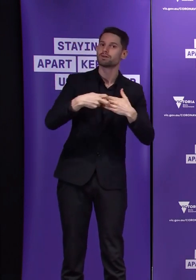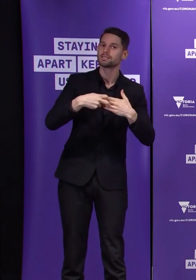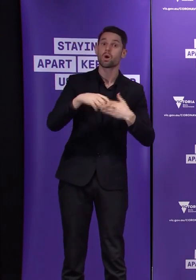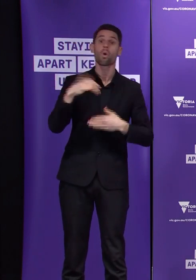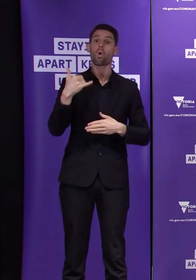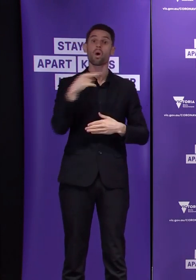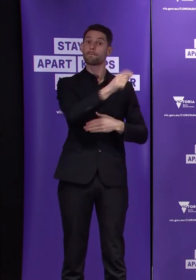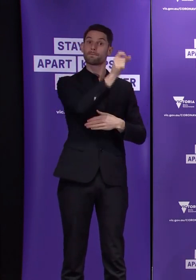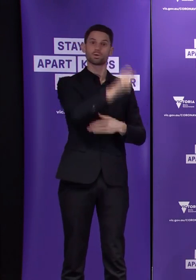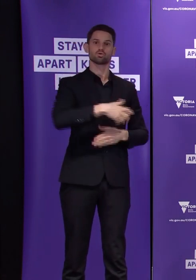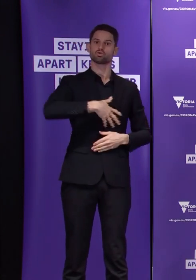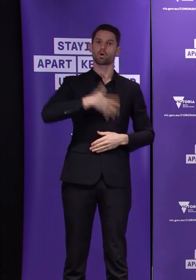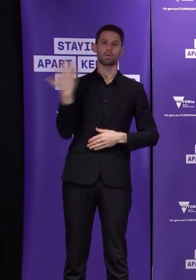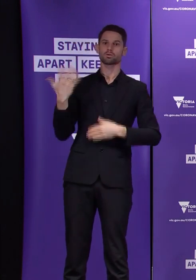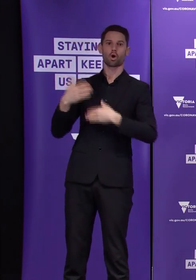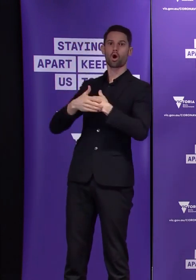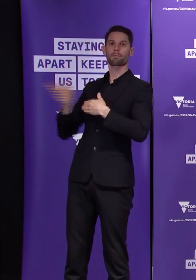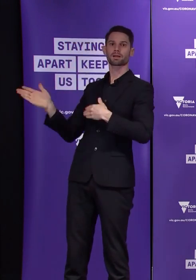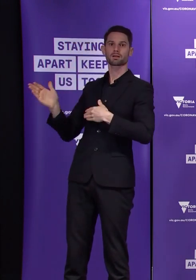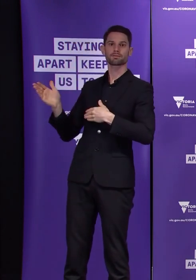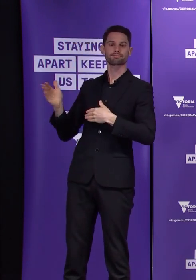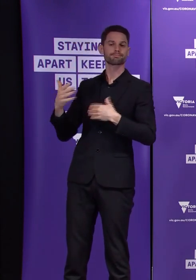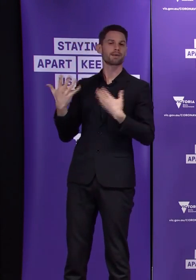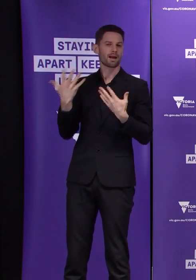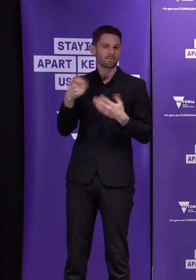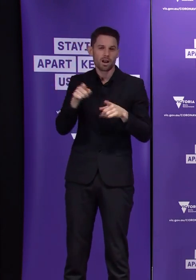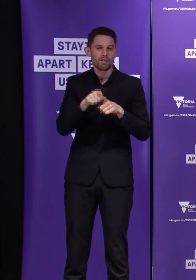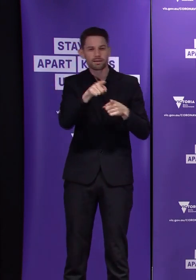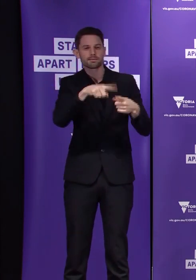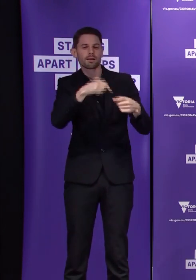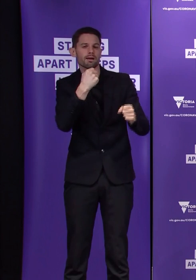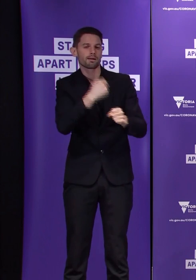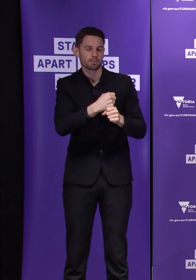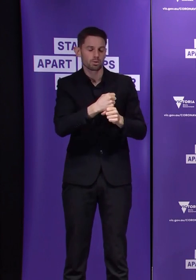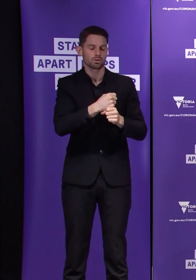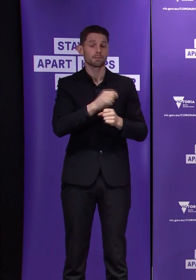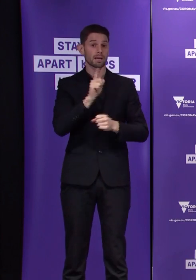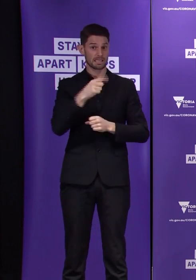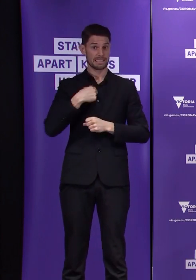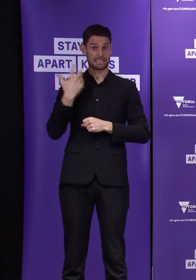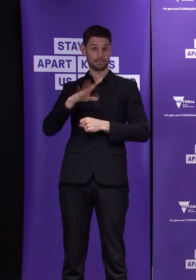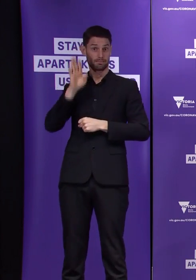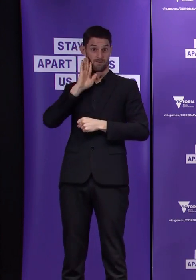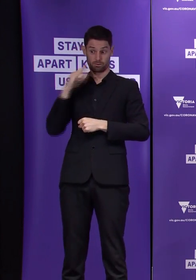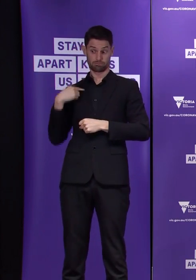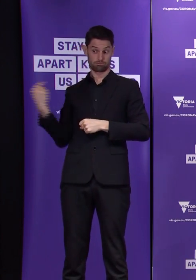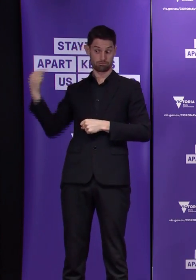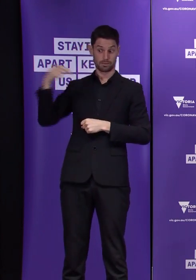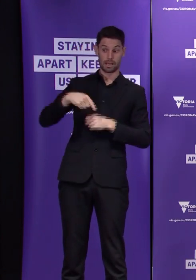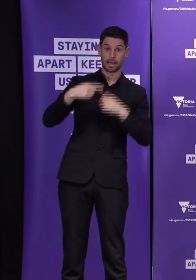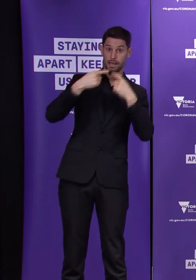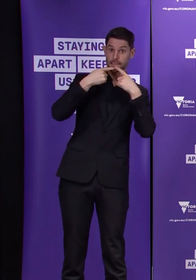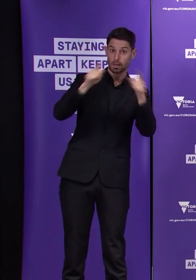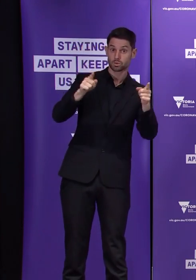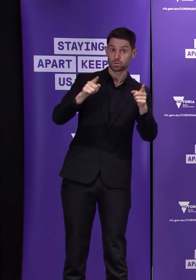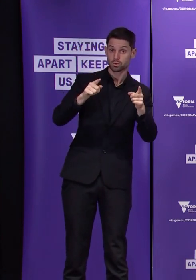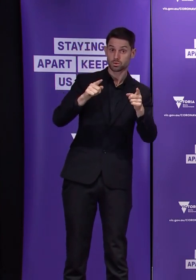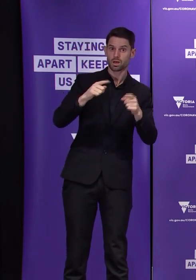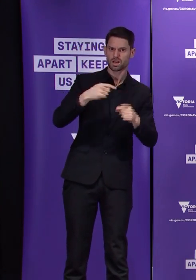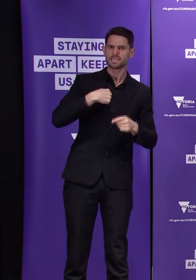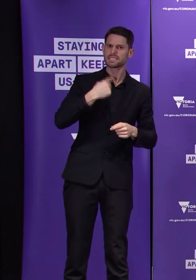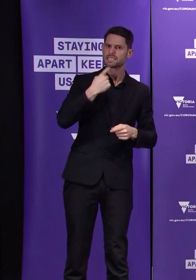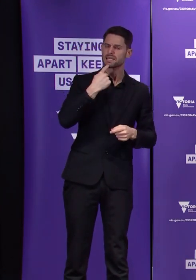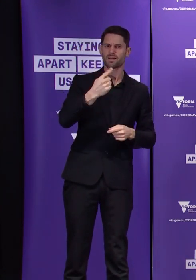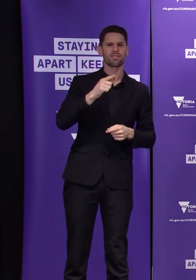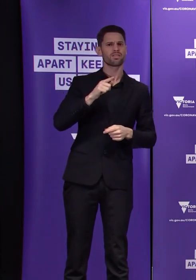the door. But our last number that I reported here was the then biggest day,